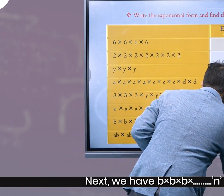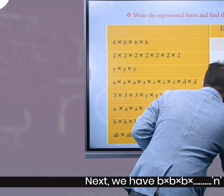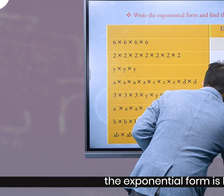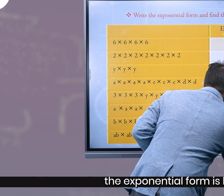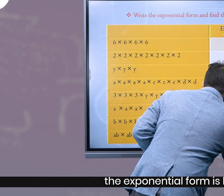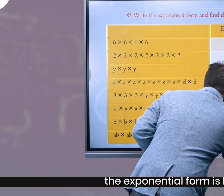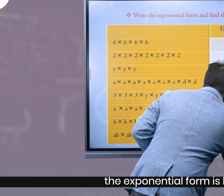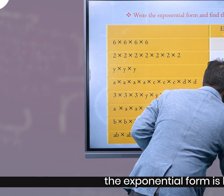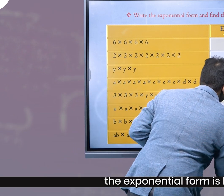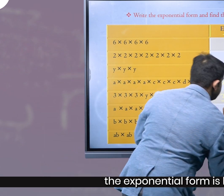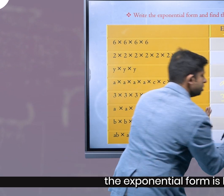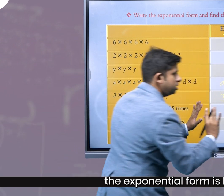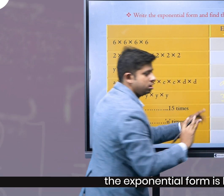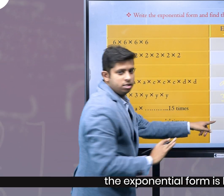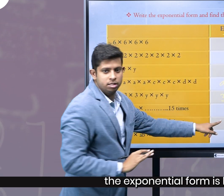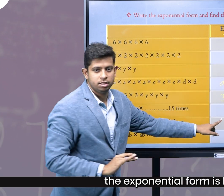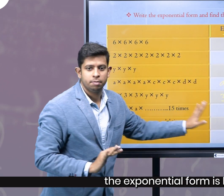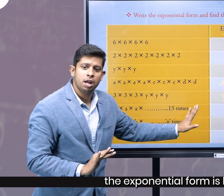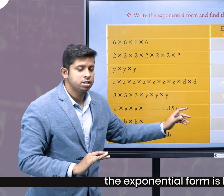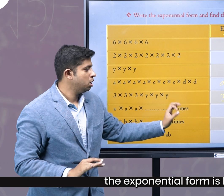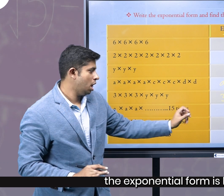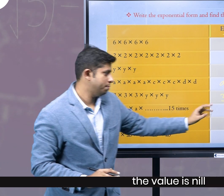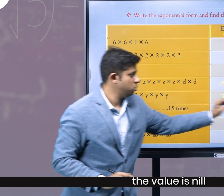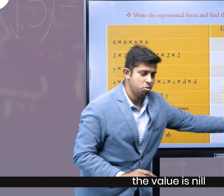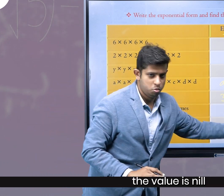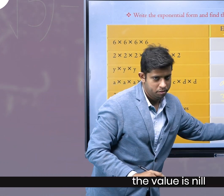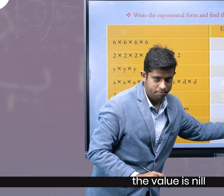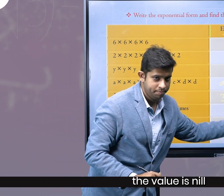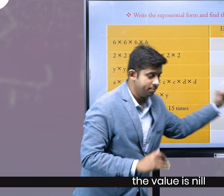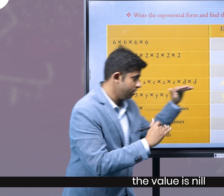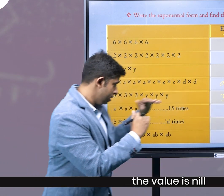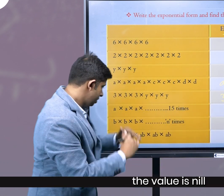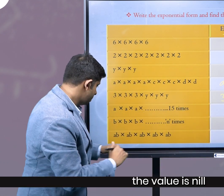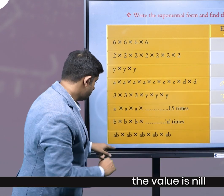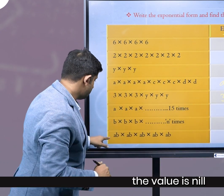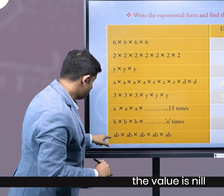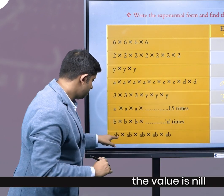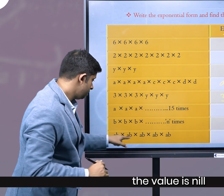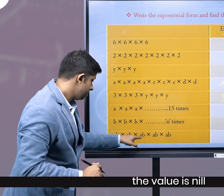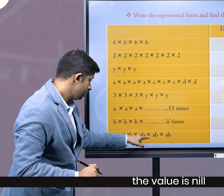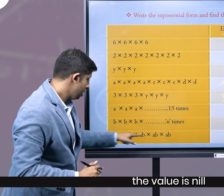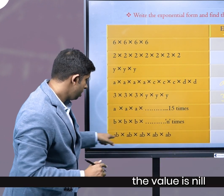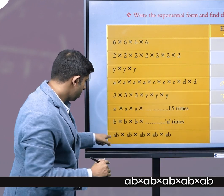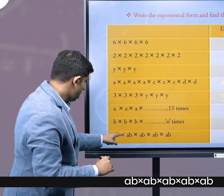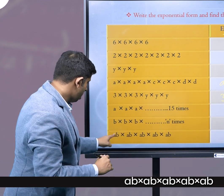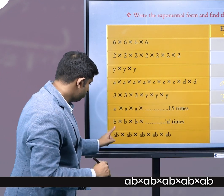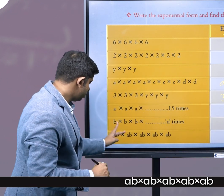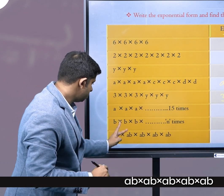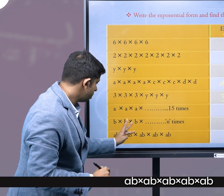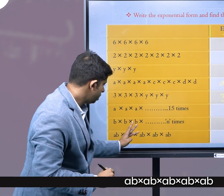The exponential form is b to the power of n and the value is nil. AB into AB